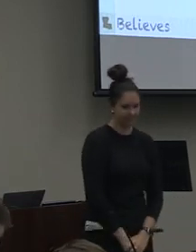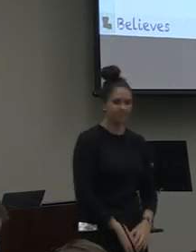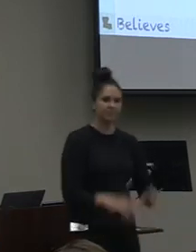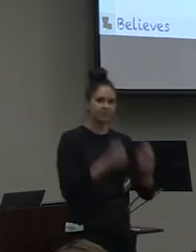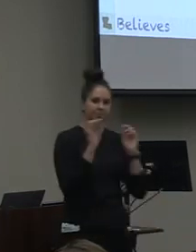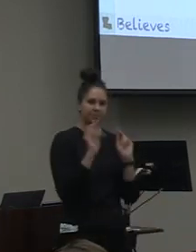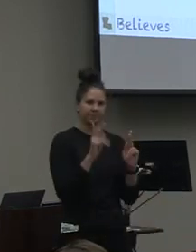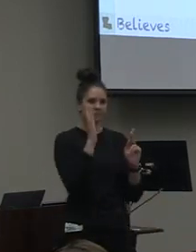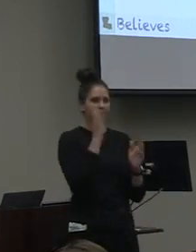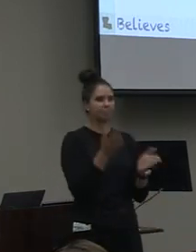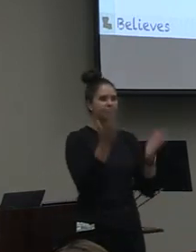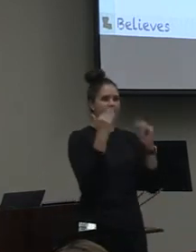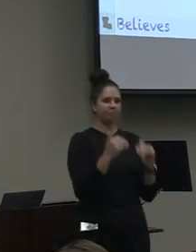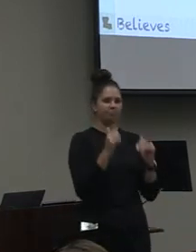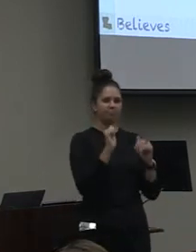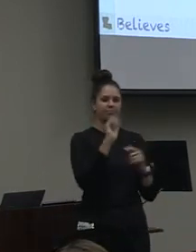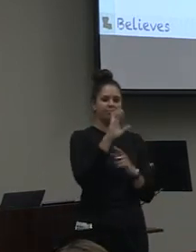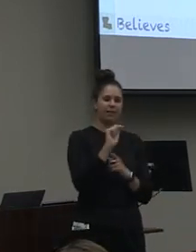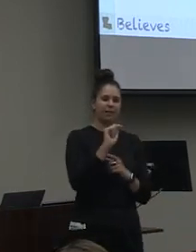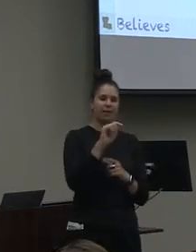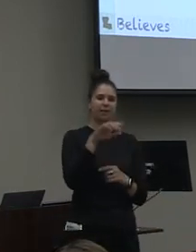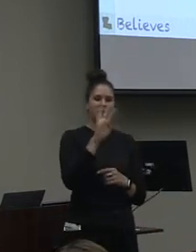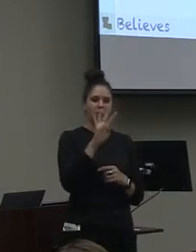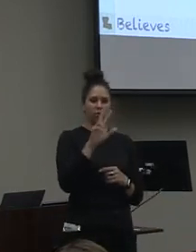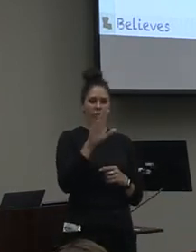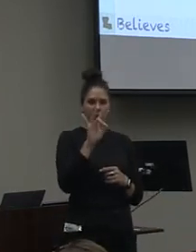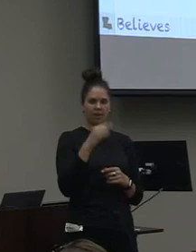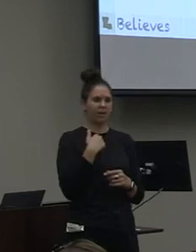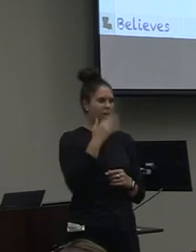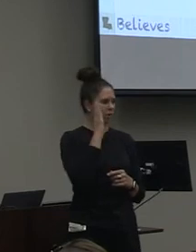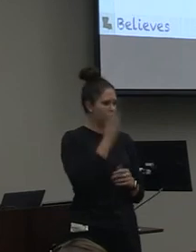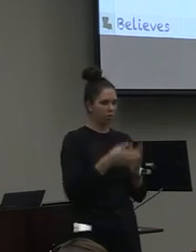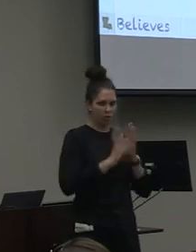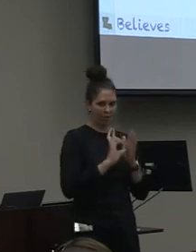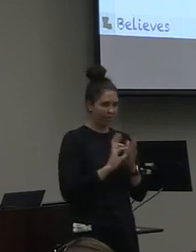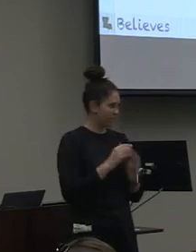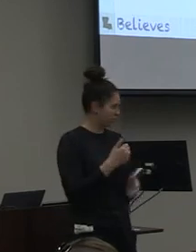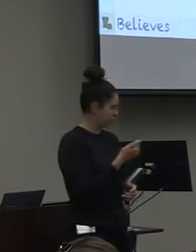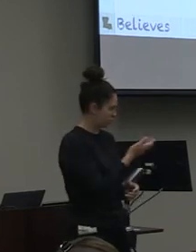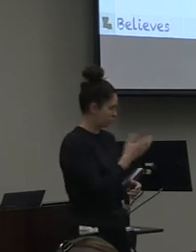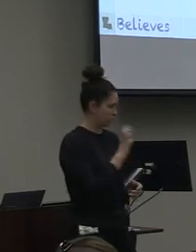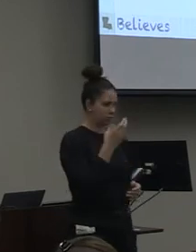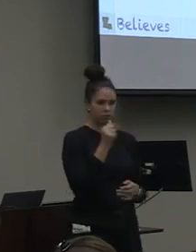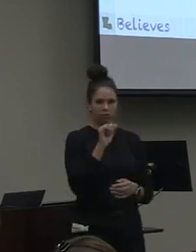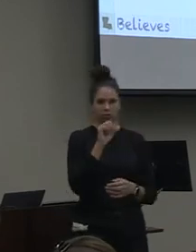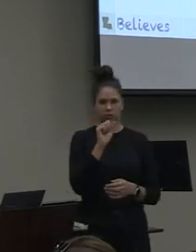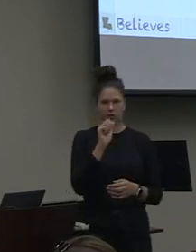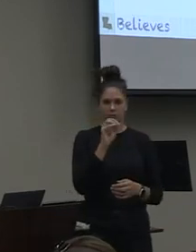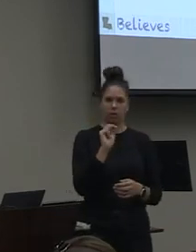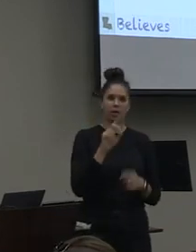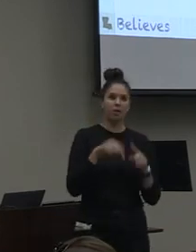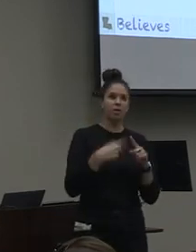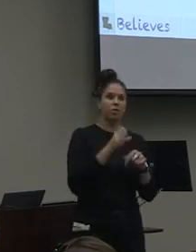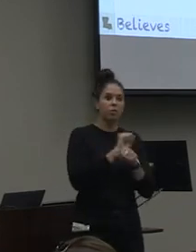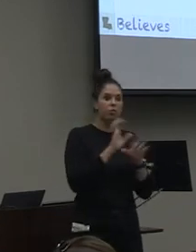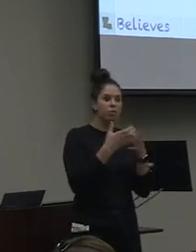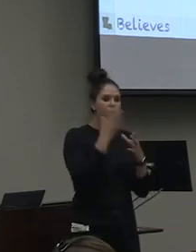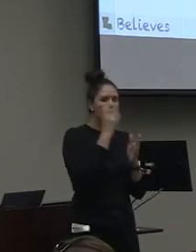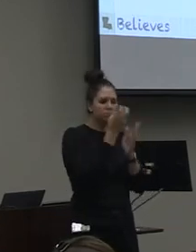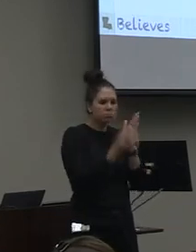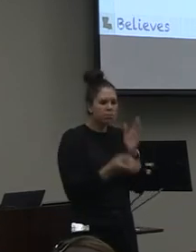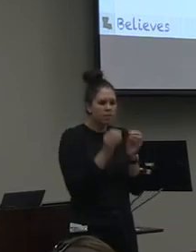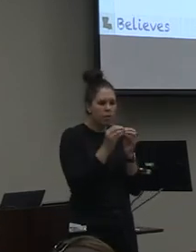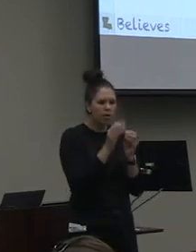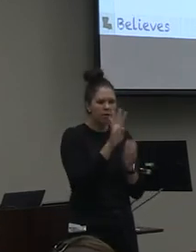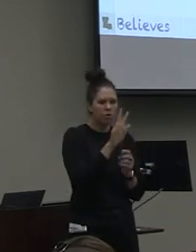All right, so we will move into Act 438 that I will overview, but in work group, we'll dig in a little deeper to Act